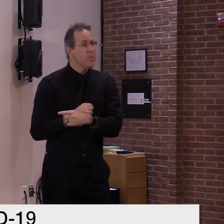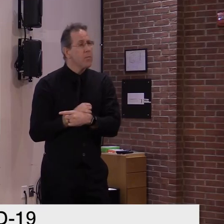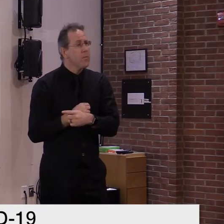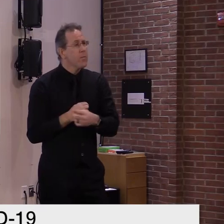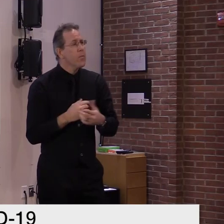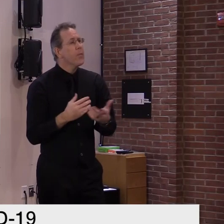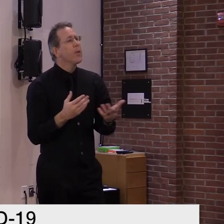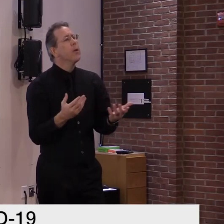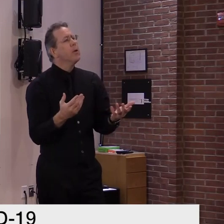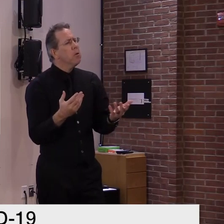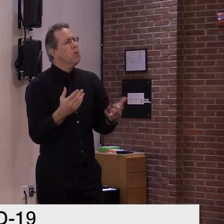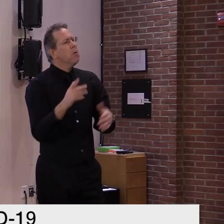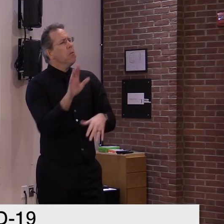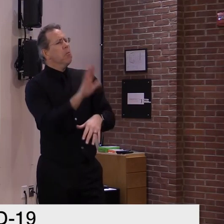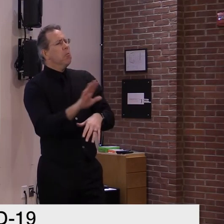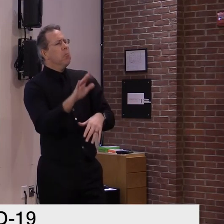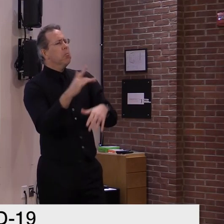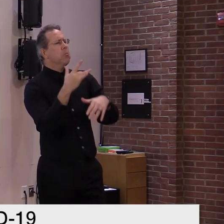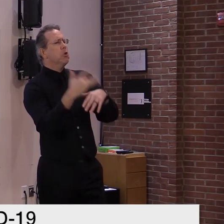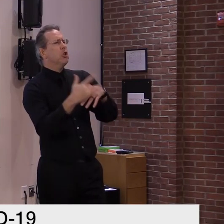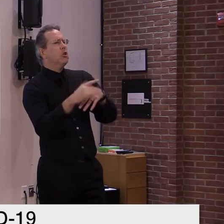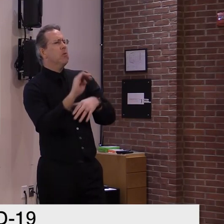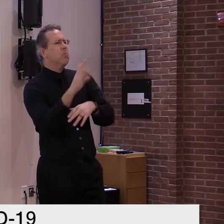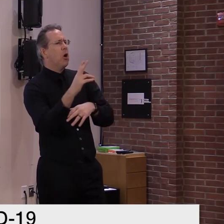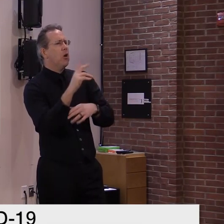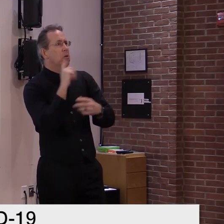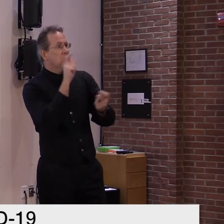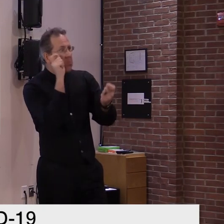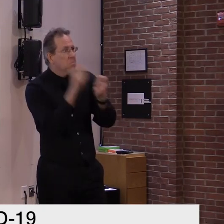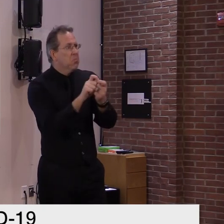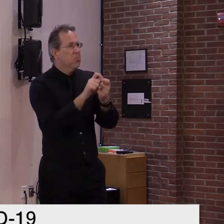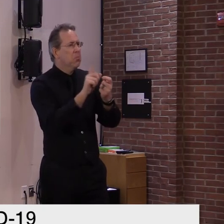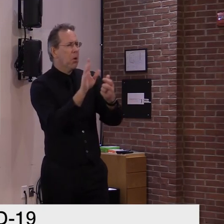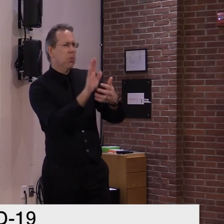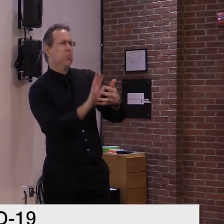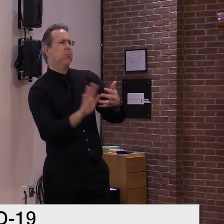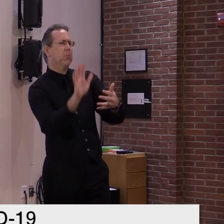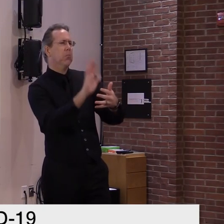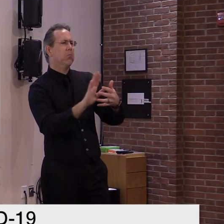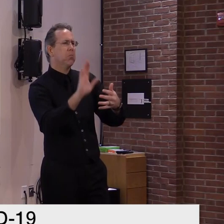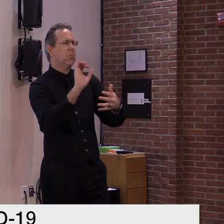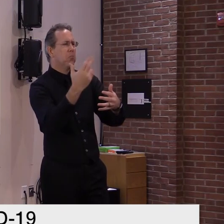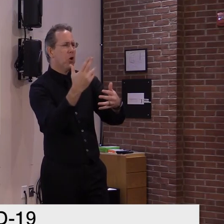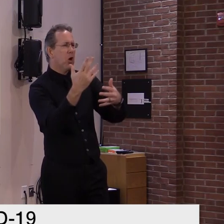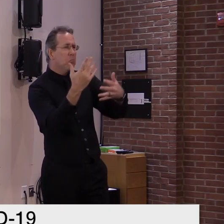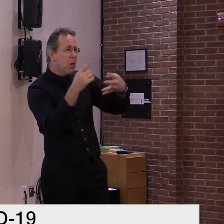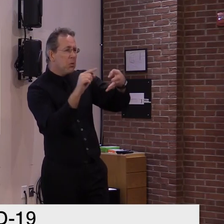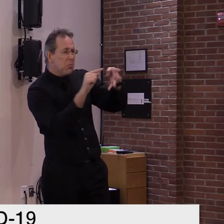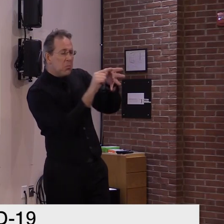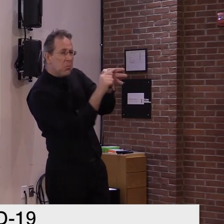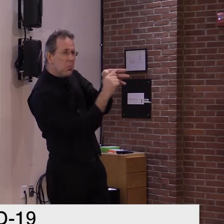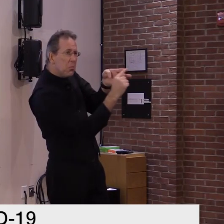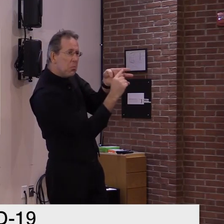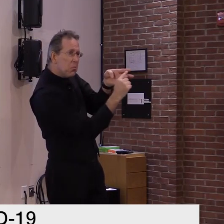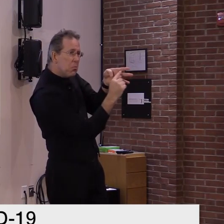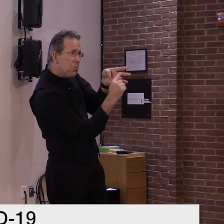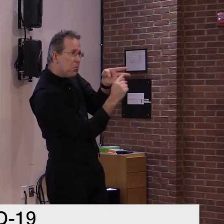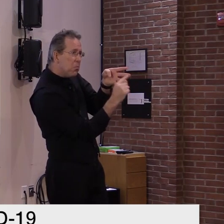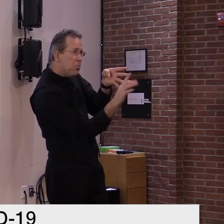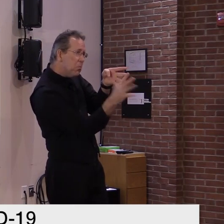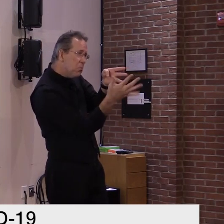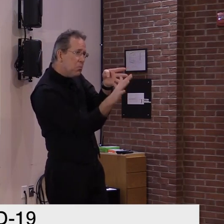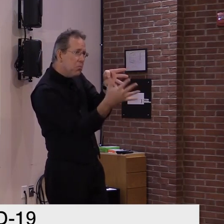the 15th or so. But I was thinking around between